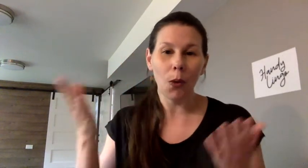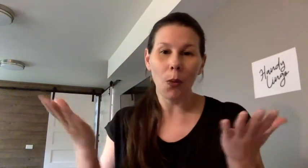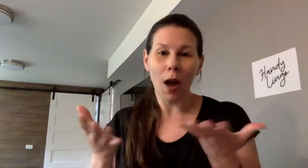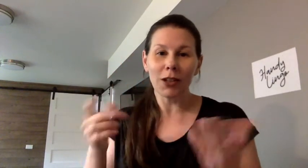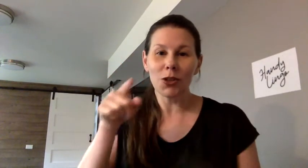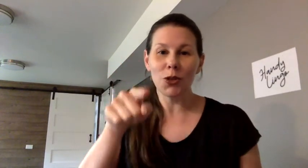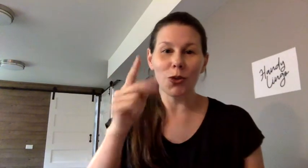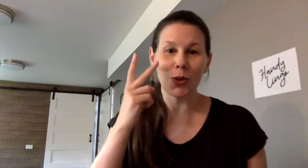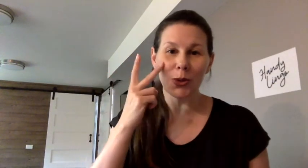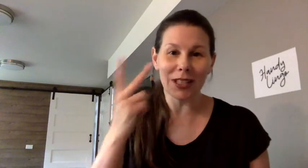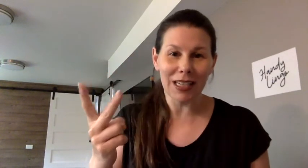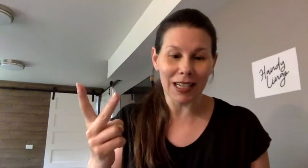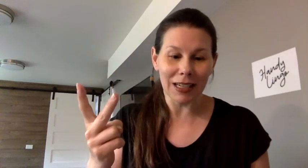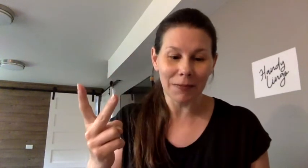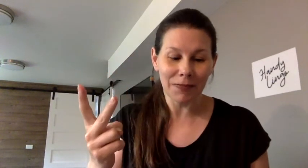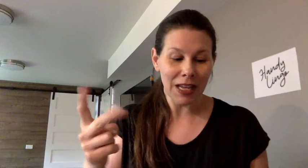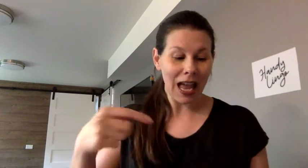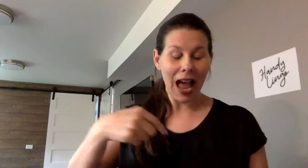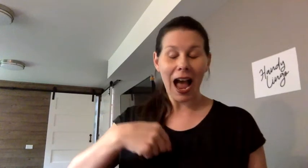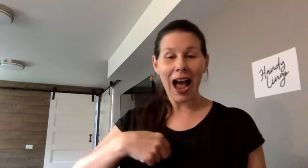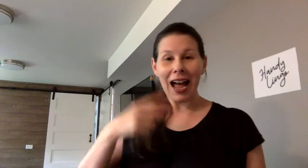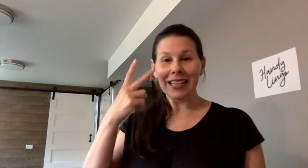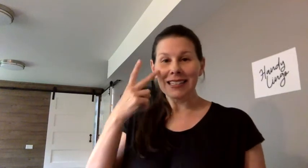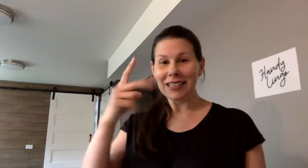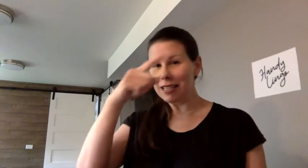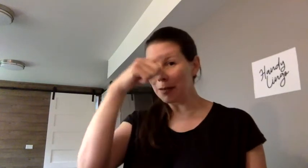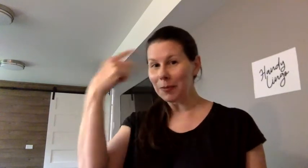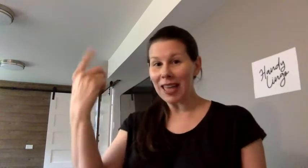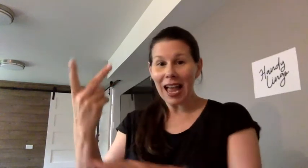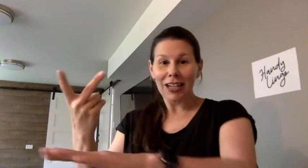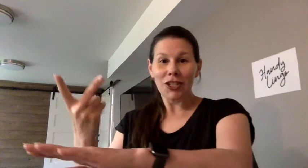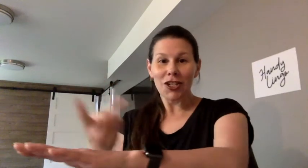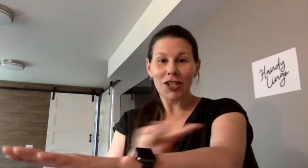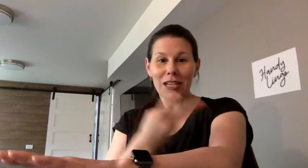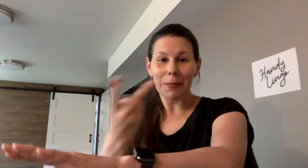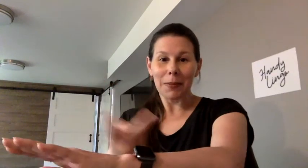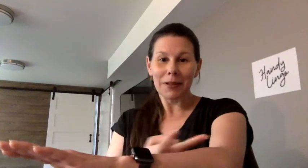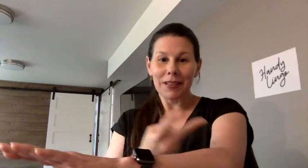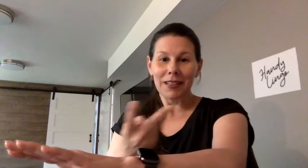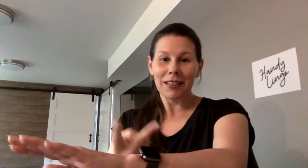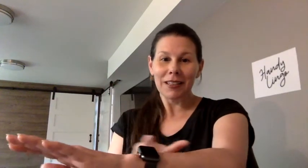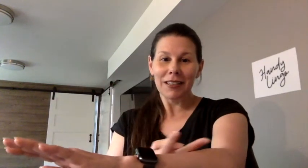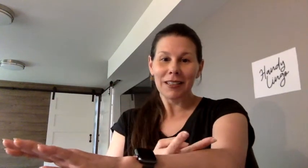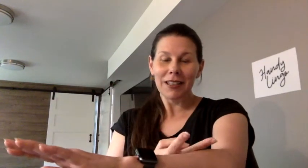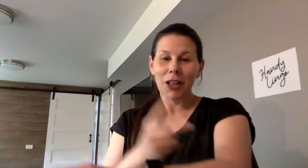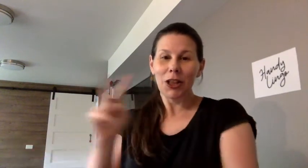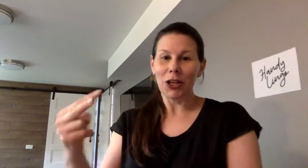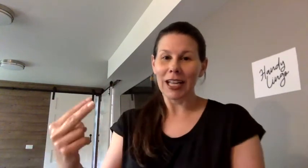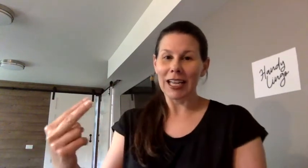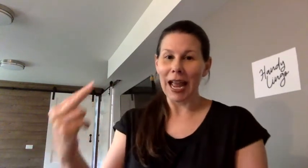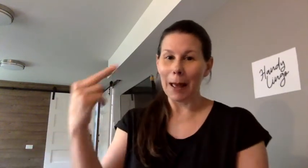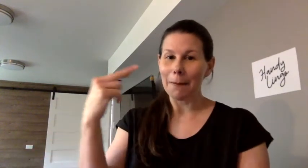what do you see? I see a black sheep looking at